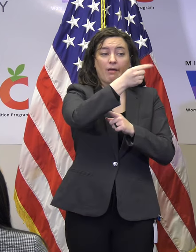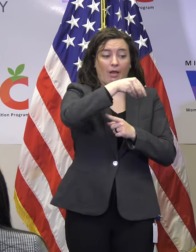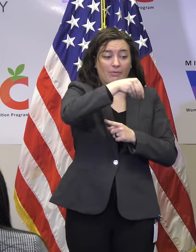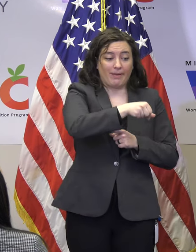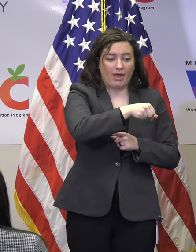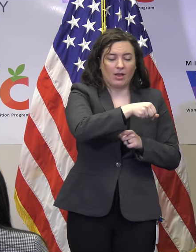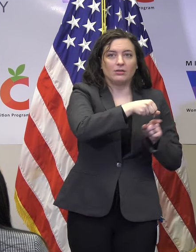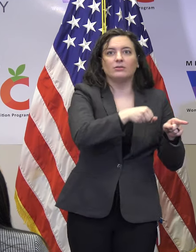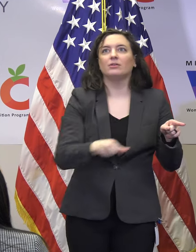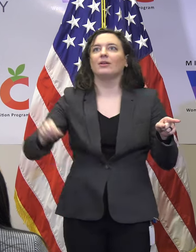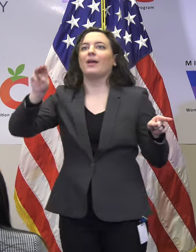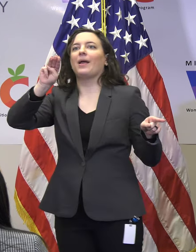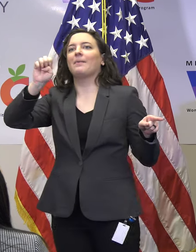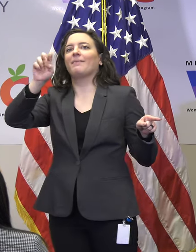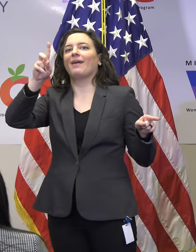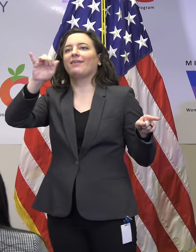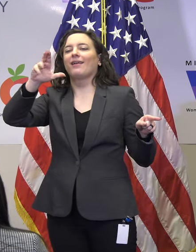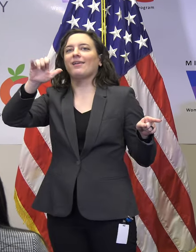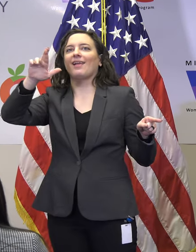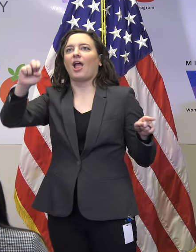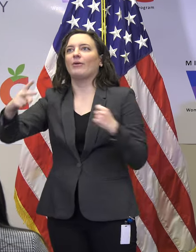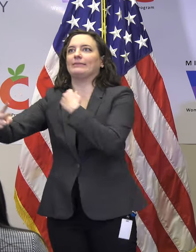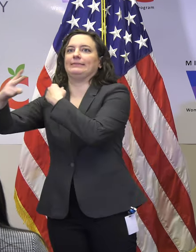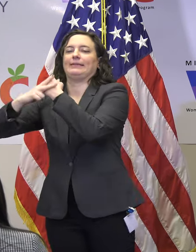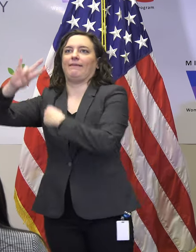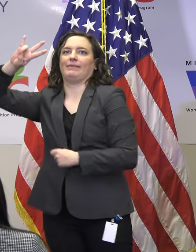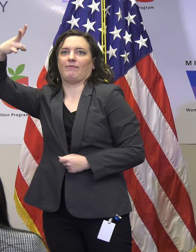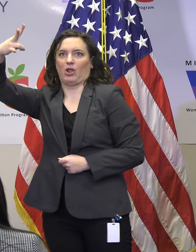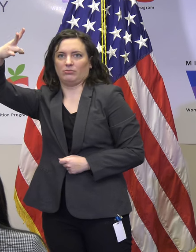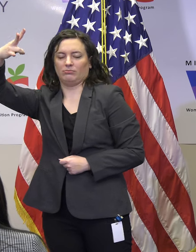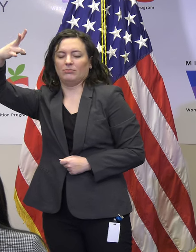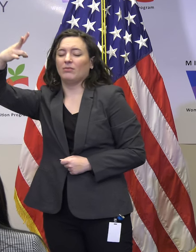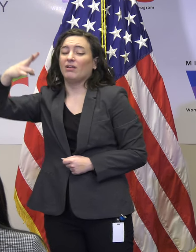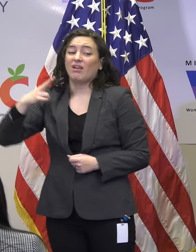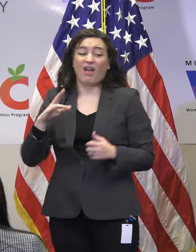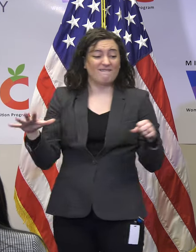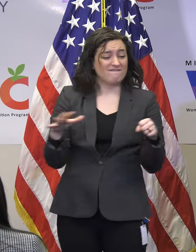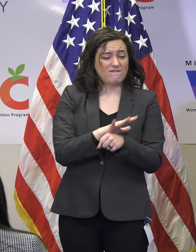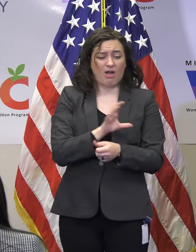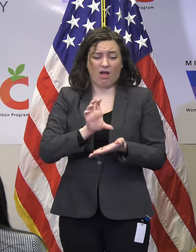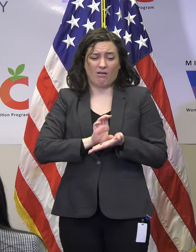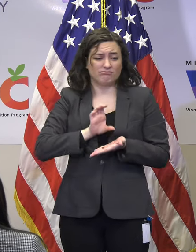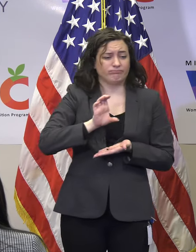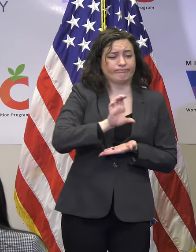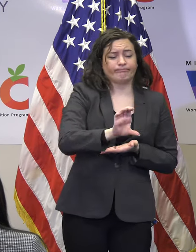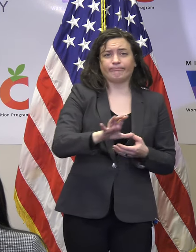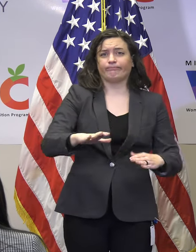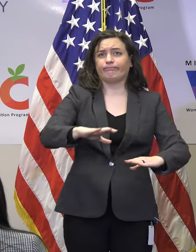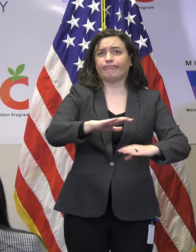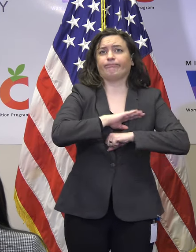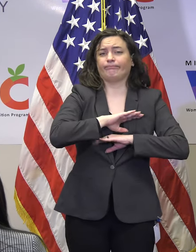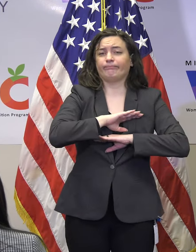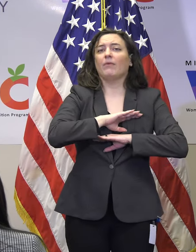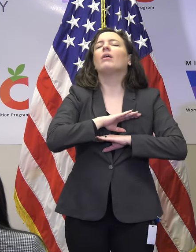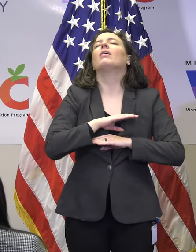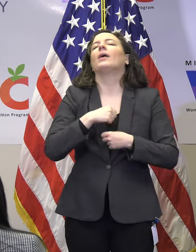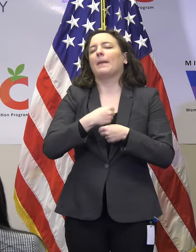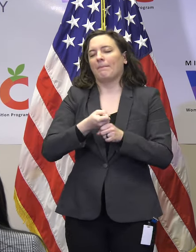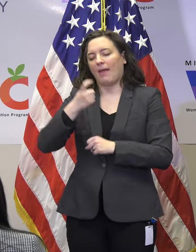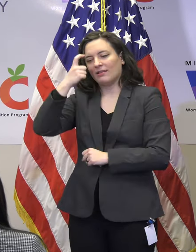infants, and fully funding WIC is not only the right thing to do for healthy families, it also makes the most sense